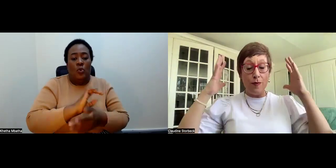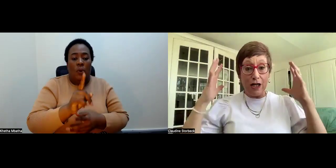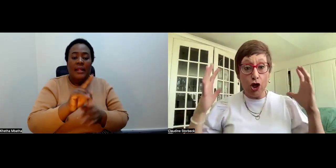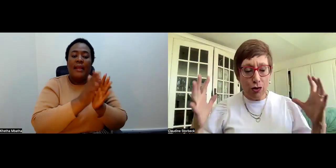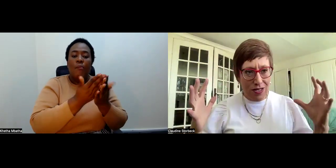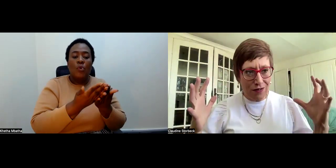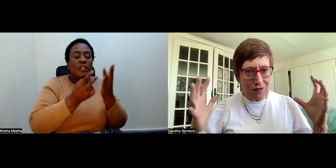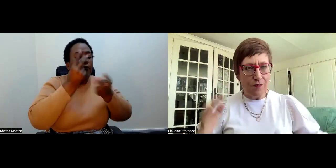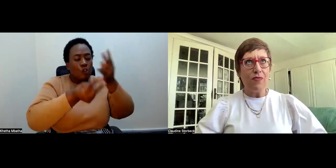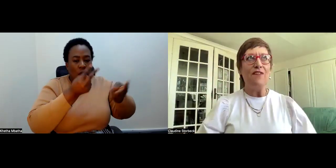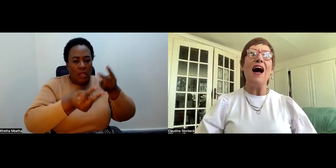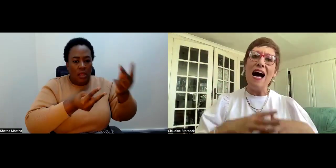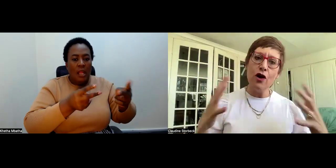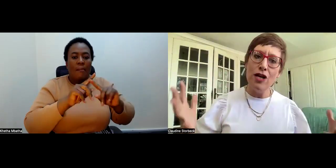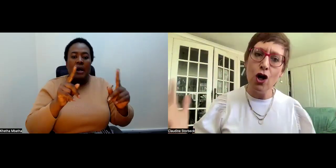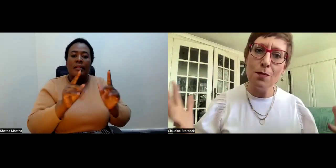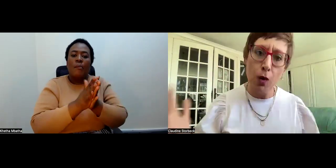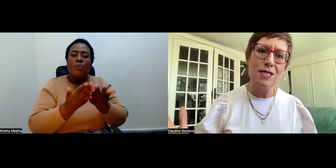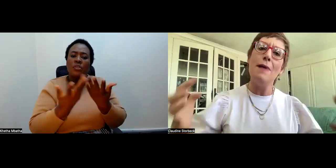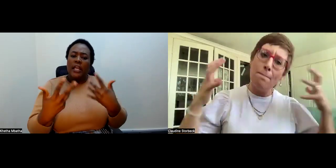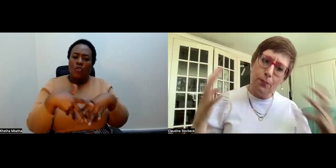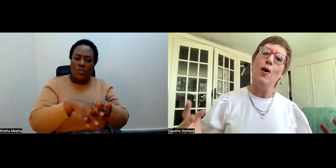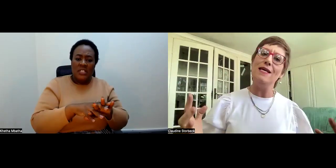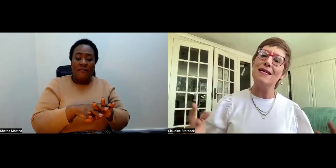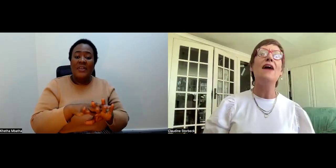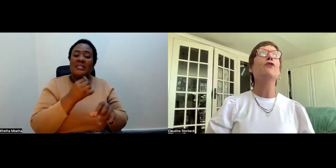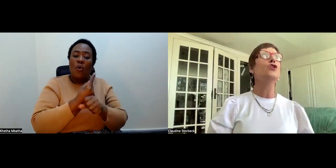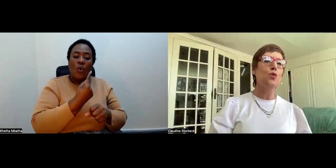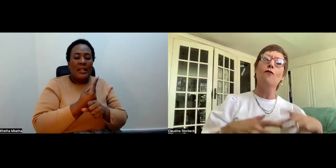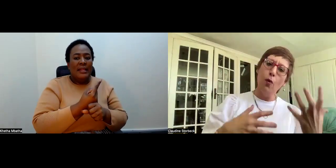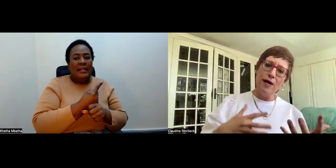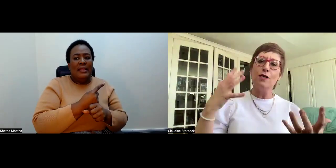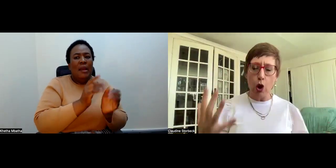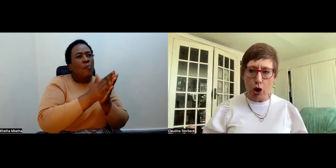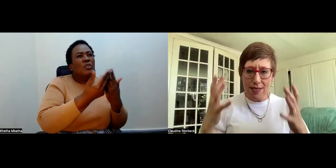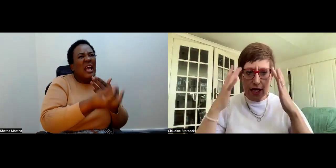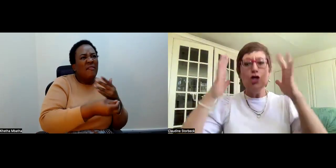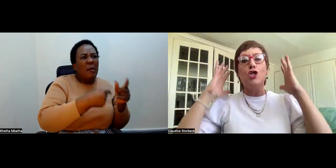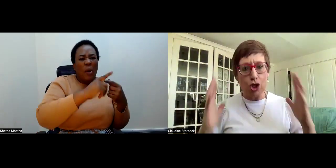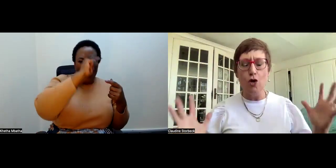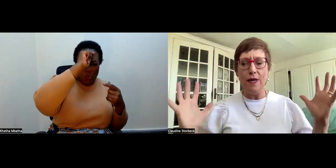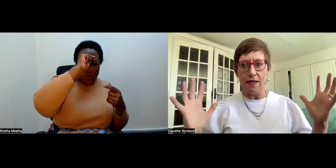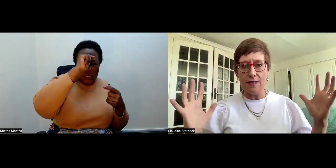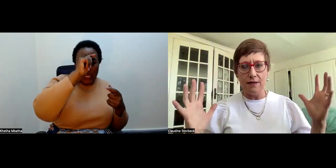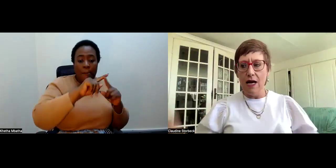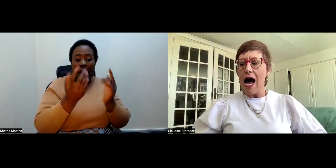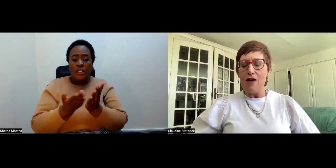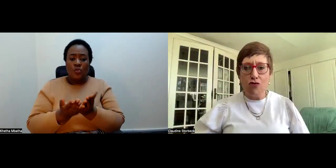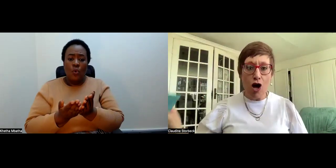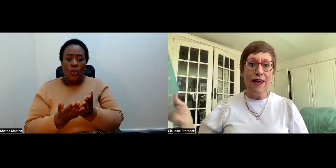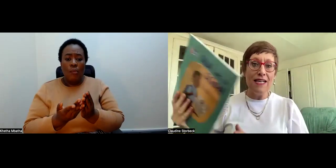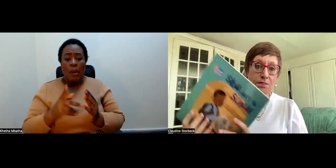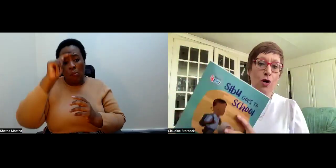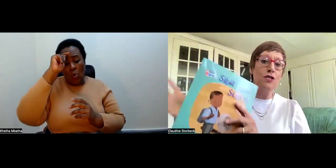want books to be inclusive, if I've only got books about boys and I've got a school of boys and girls, so be it.